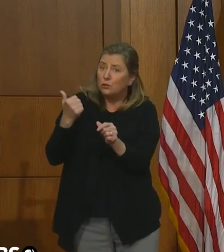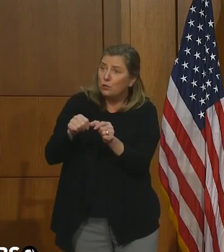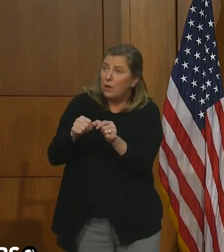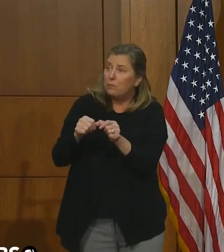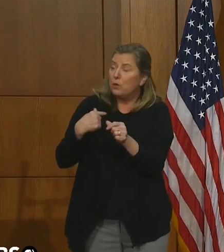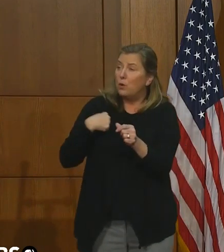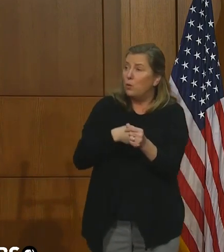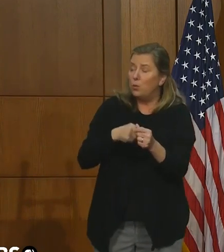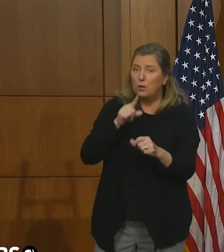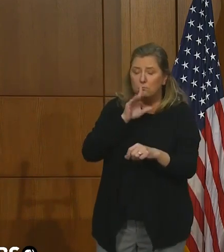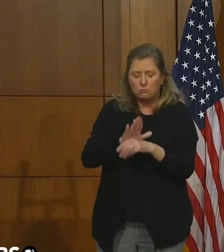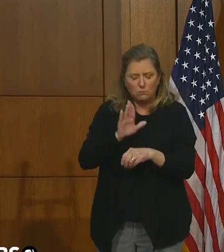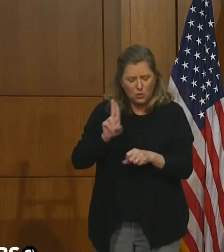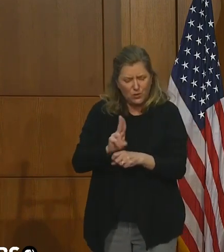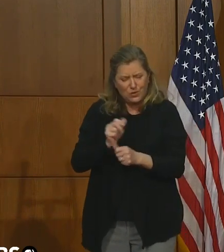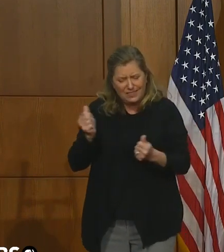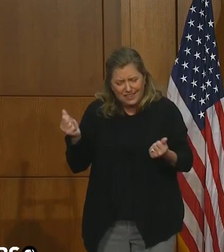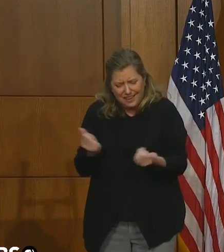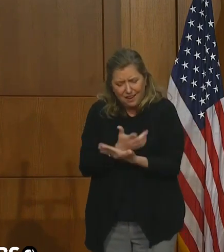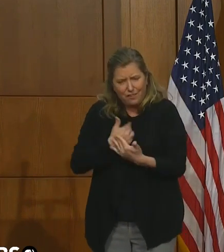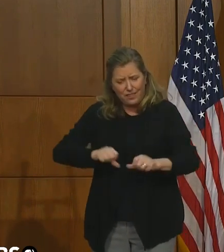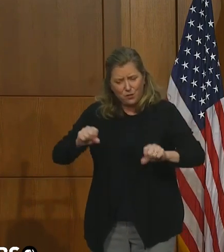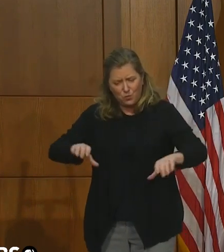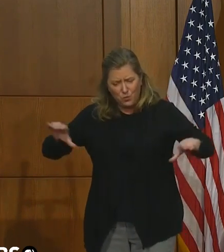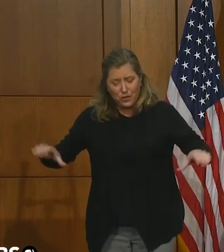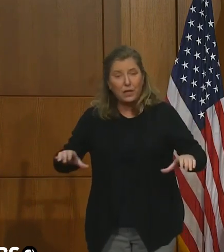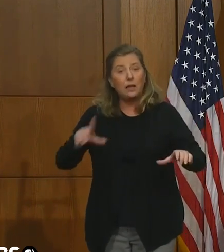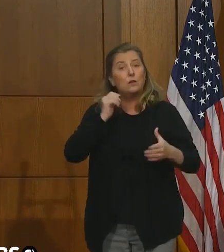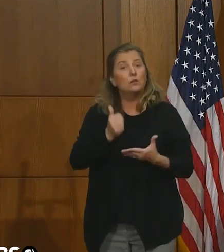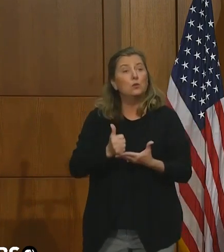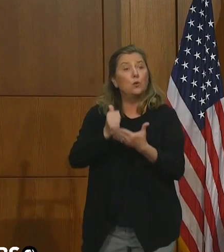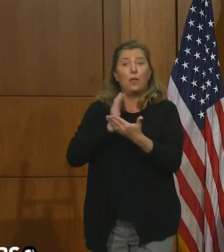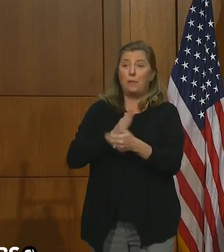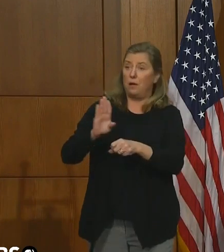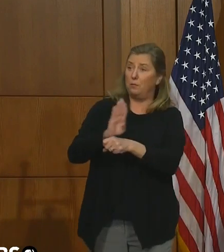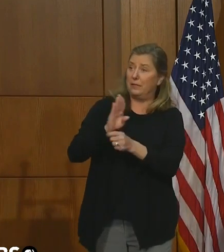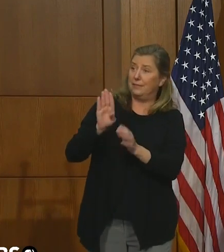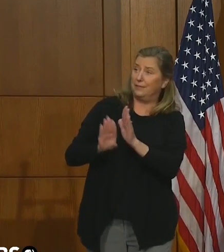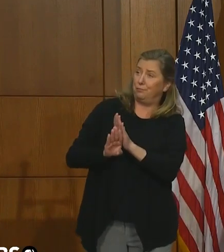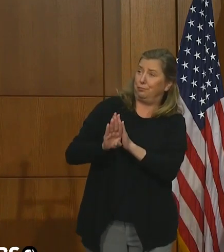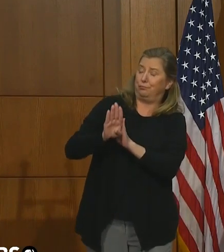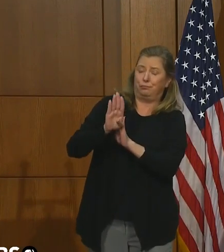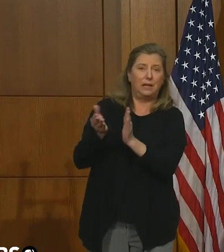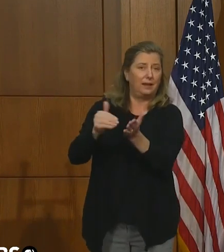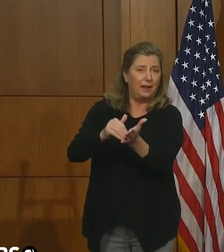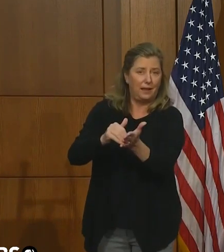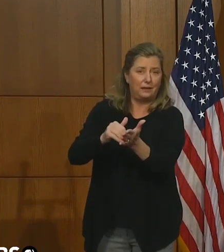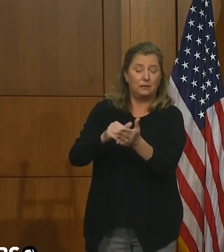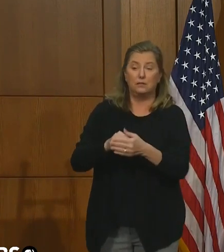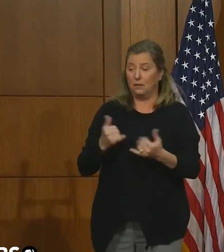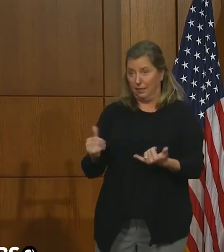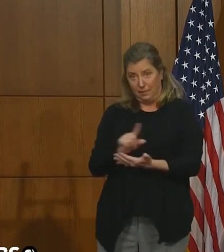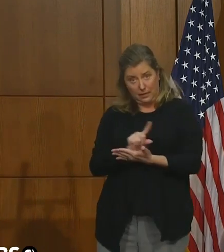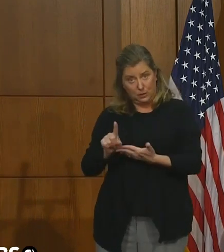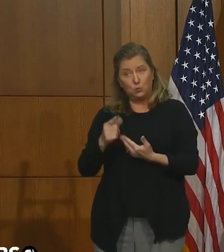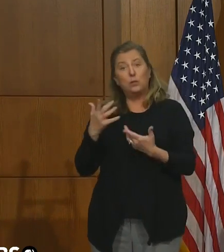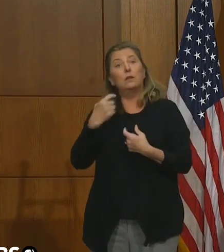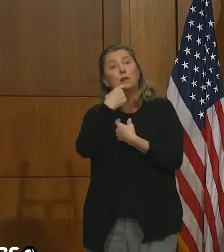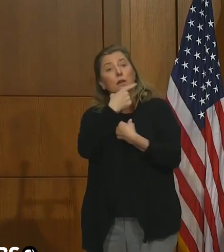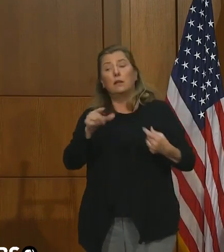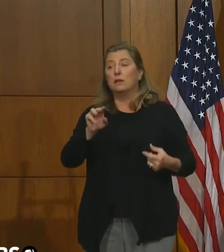committed to using every tool we have to help Virginia's economy recover. This week, we announced